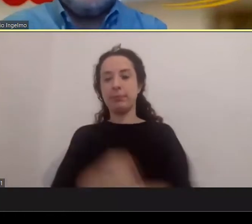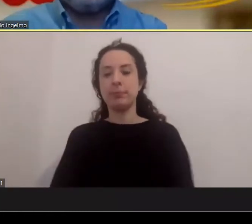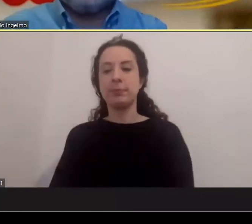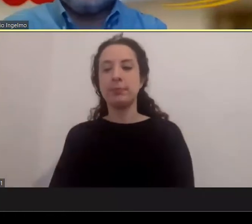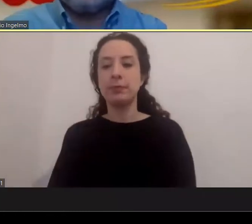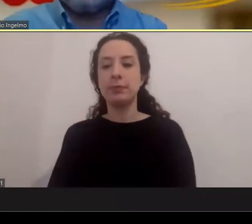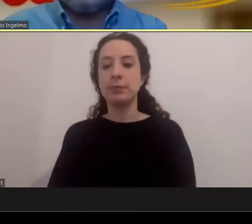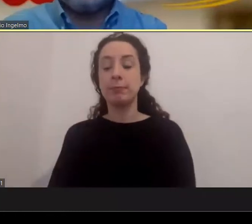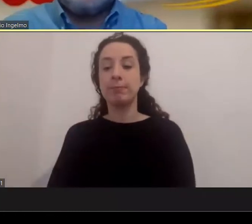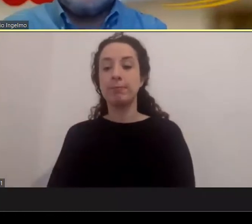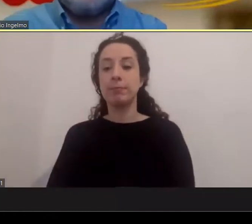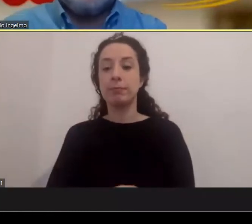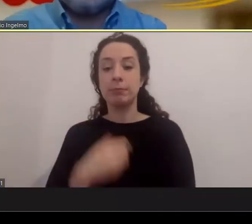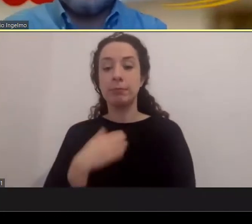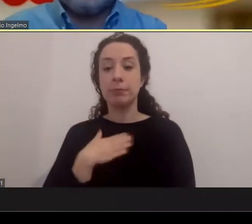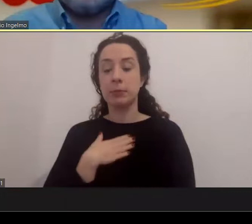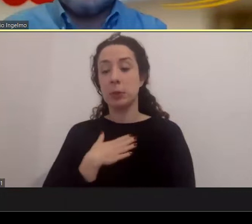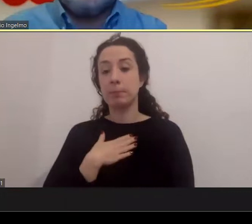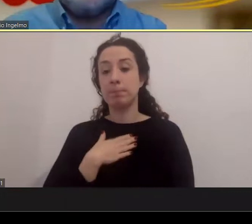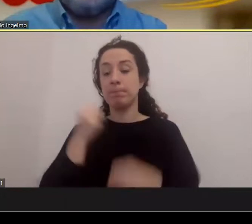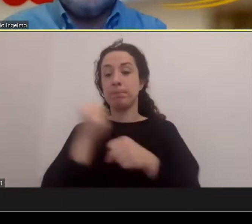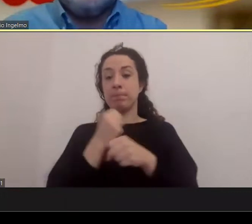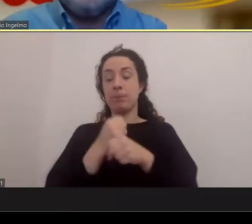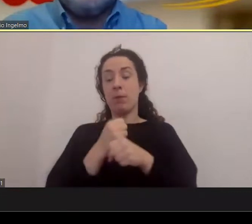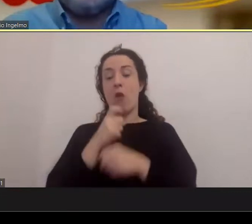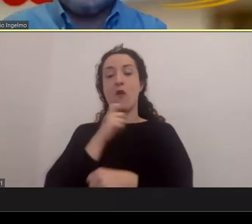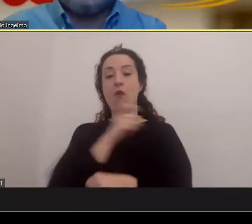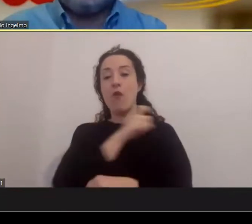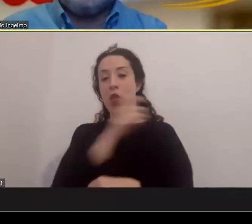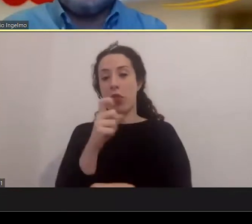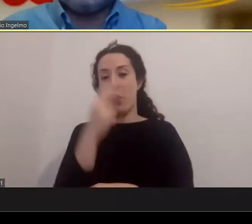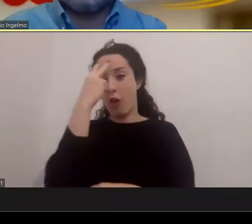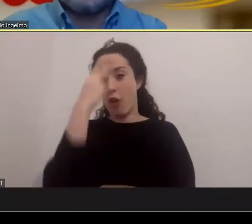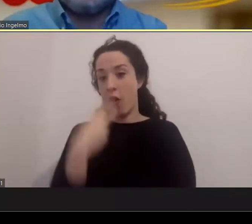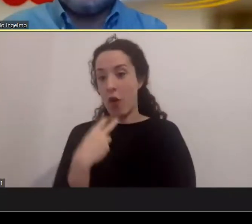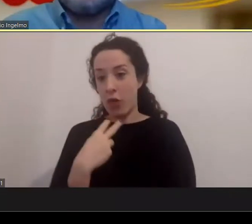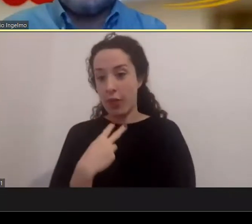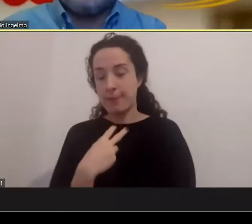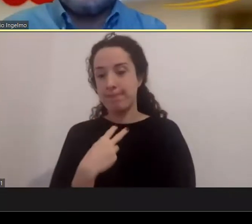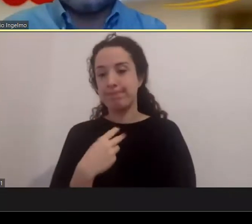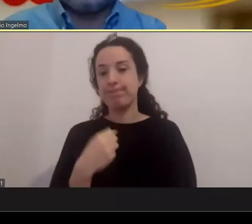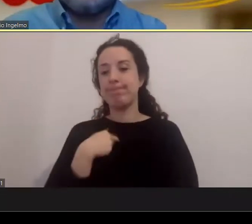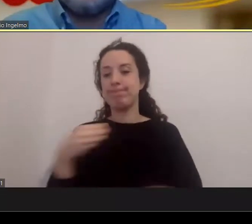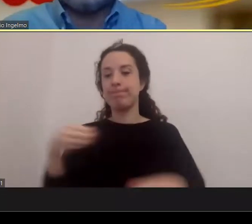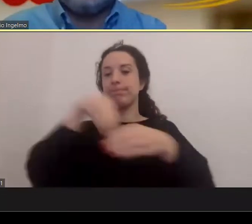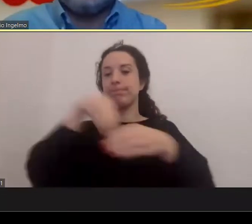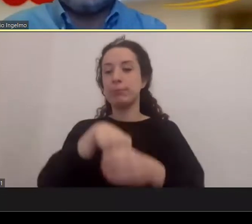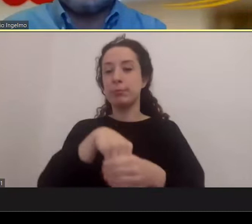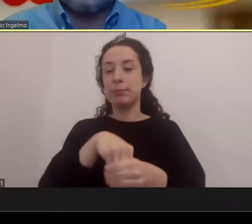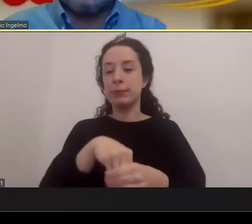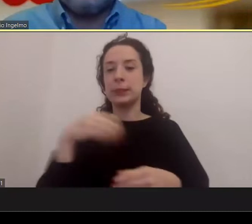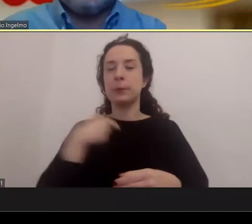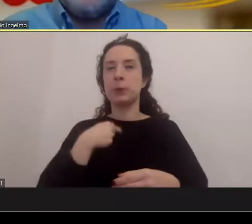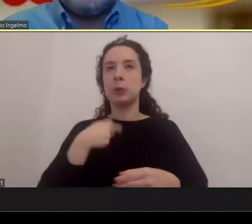I'm Antonio Ingelmo. I work in Fundación 11, that is the leader of the